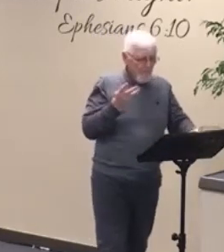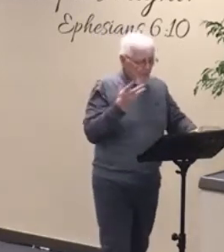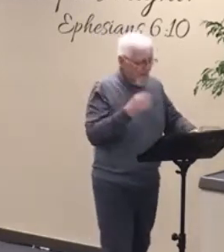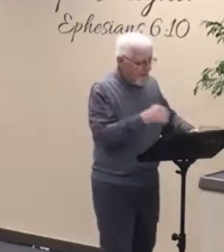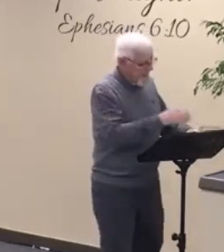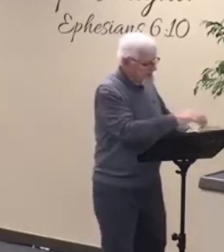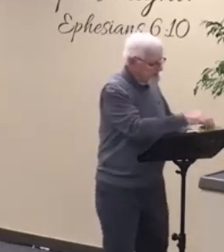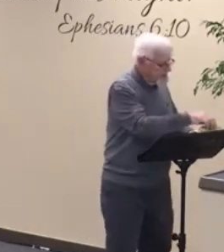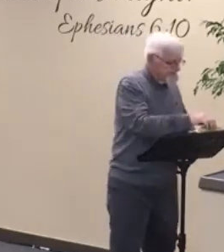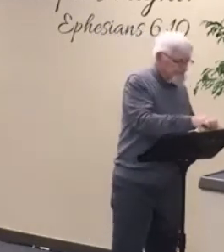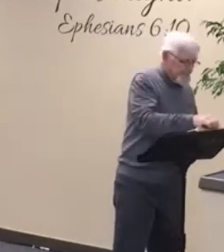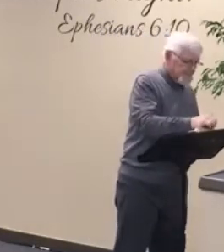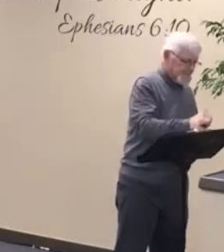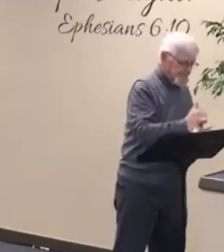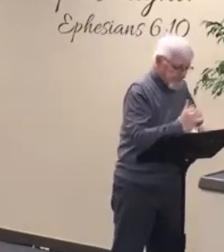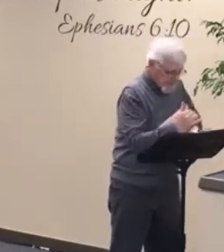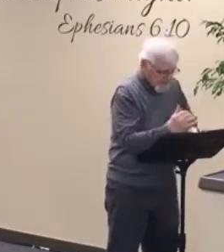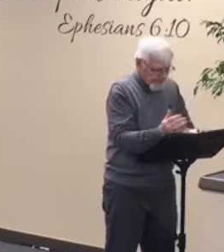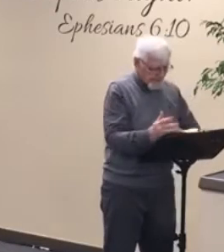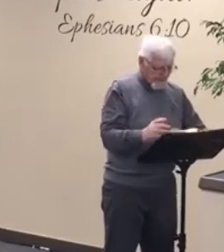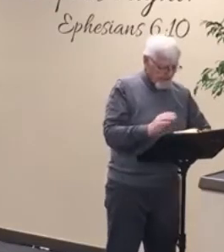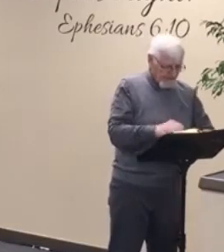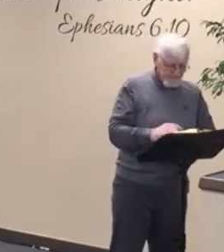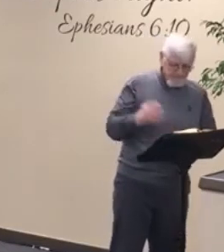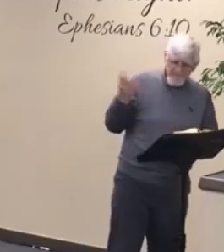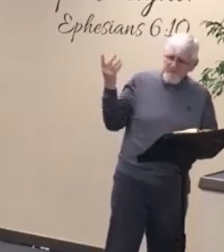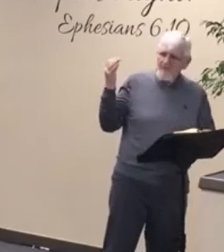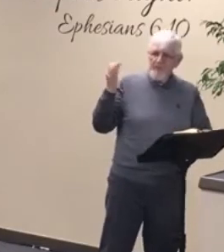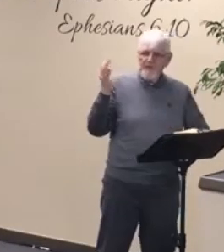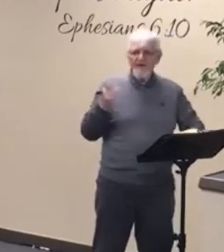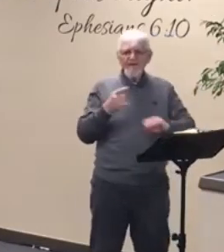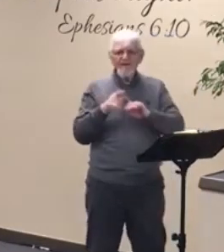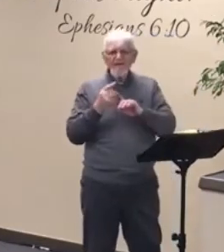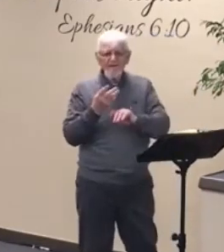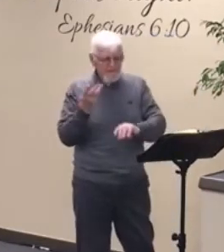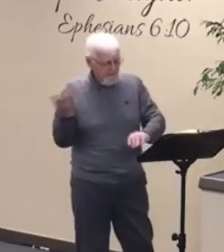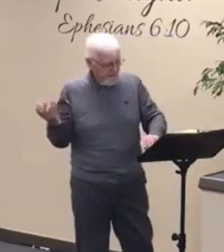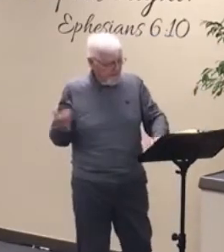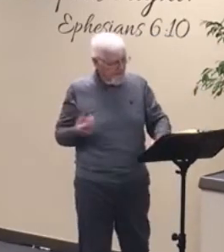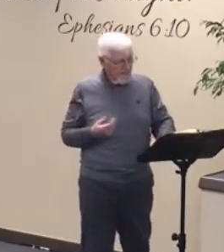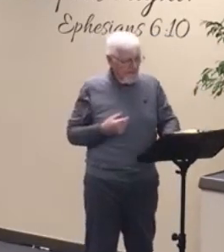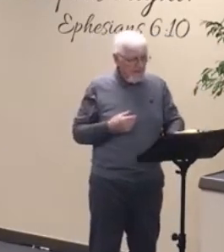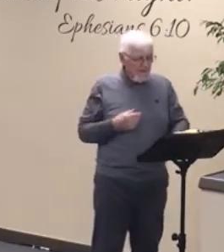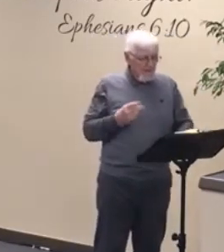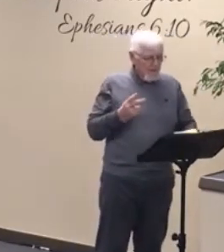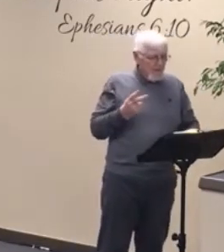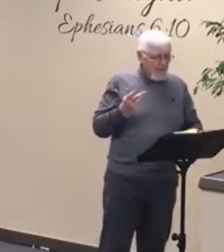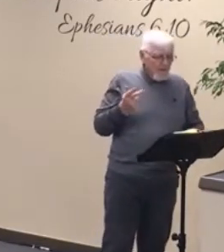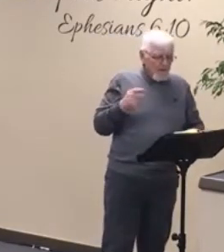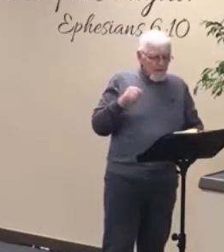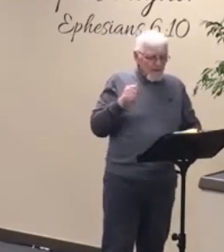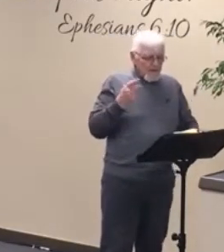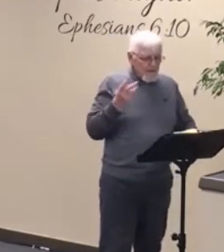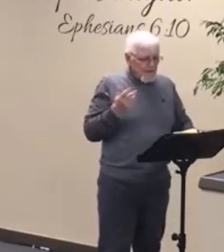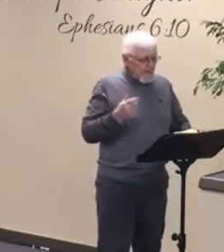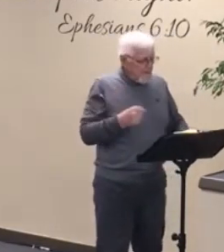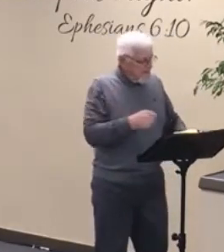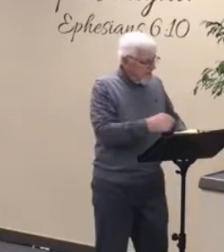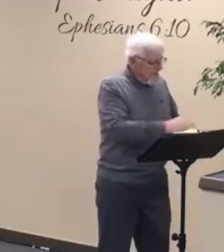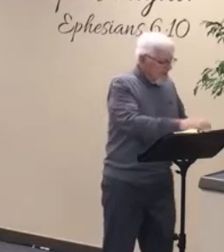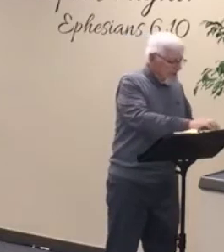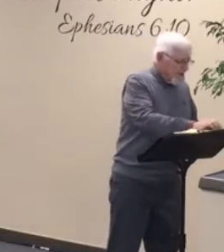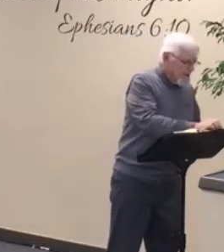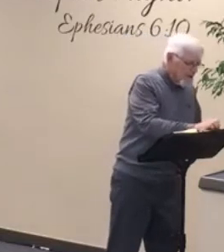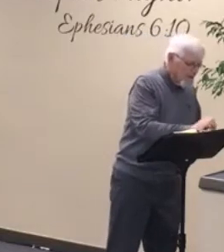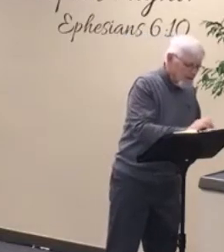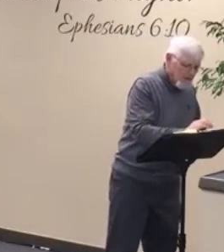I've heard other preachers preach other things. I like to preach my own messages. I've maybe preached two or three other preachers' sermons in my life.